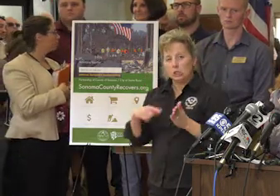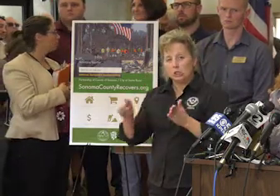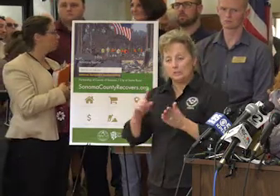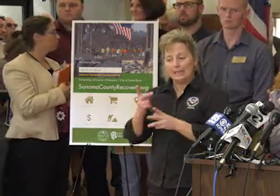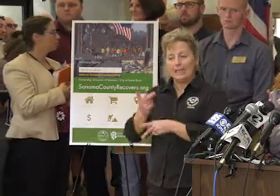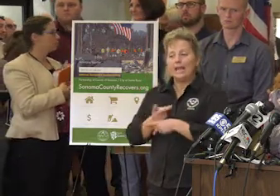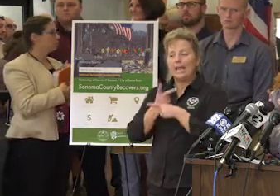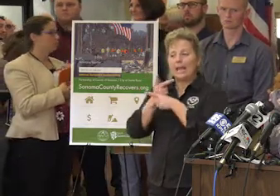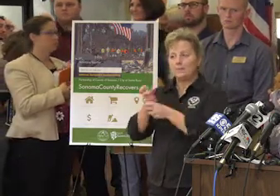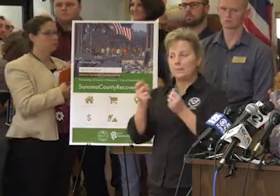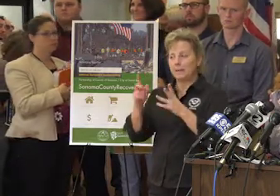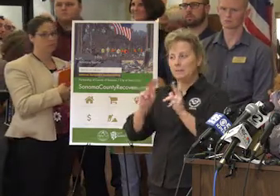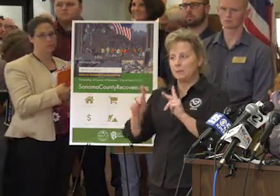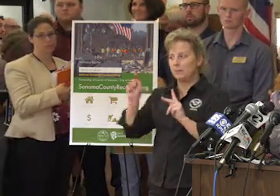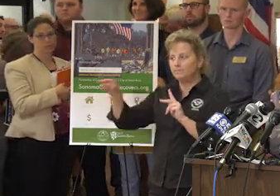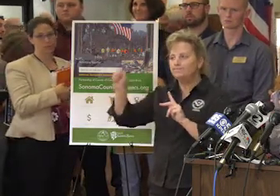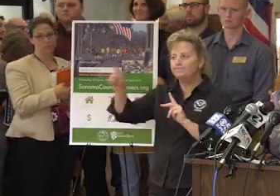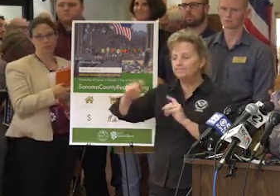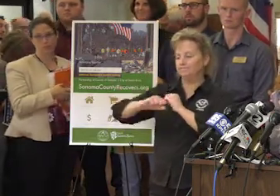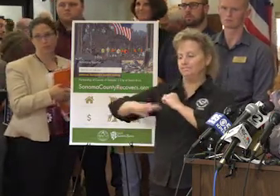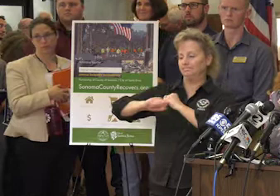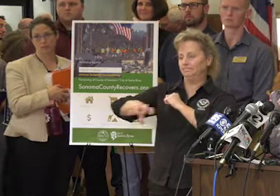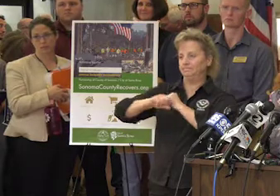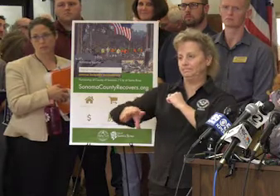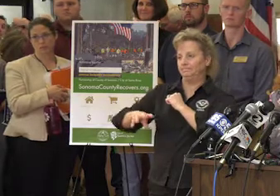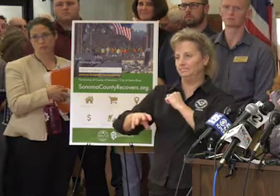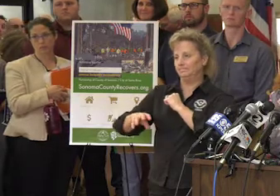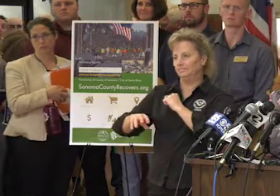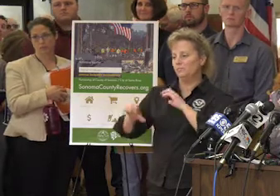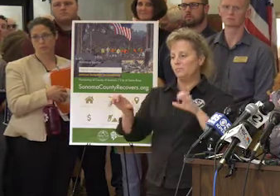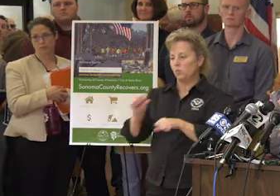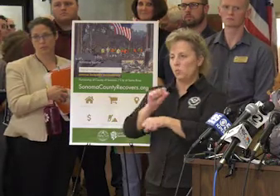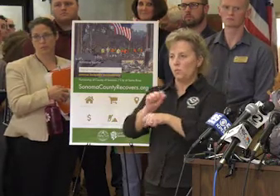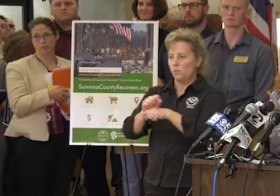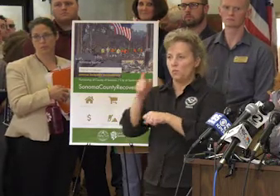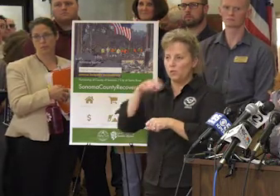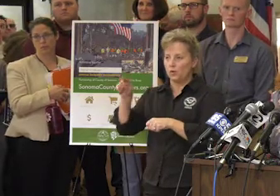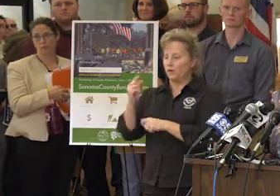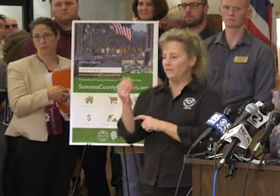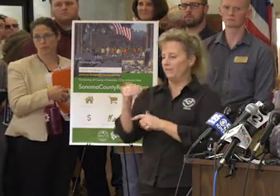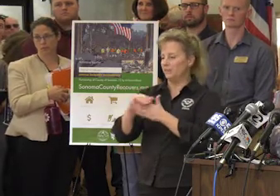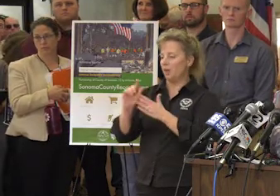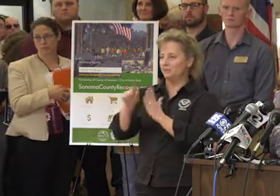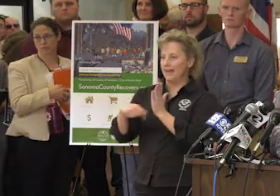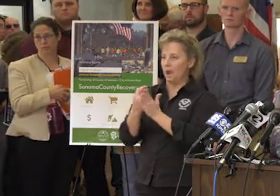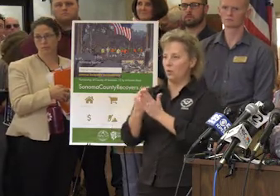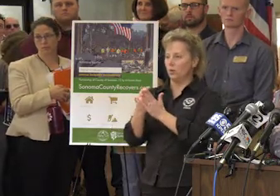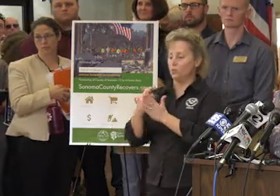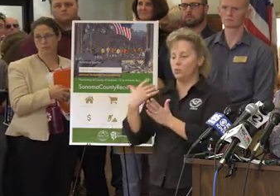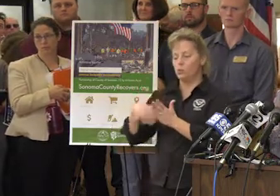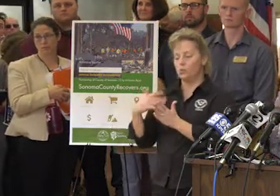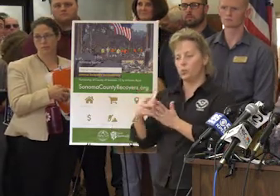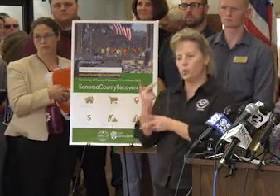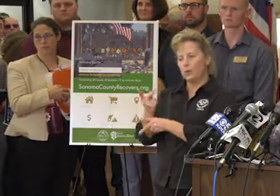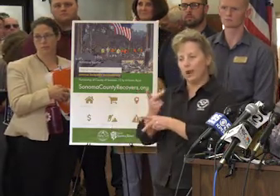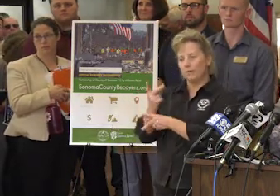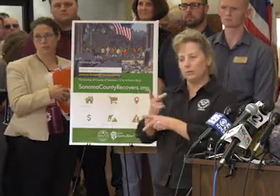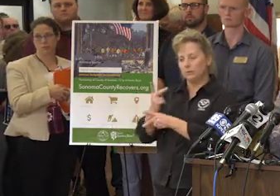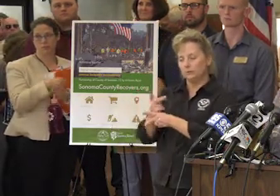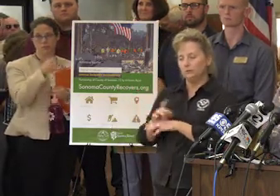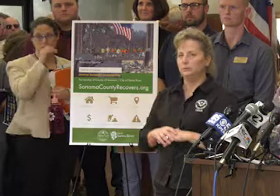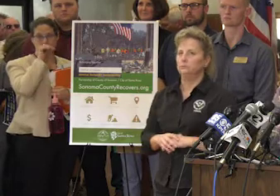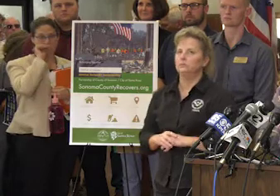the many people out there that are advertising that they will do it for you at $15 an hour. Please be